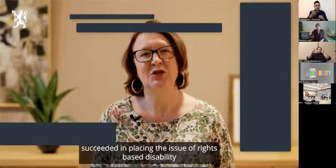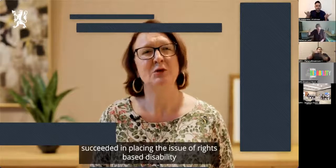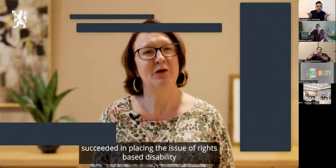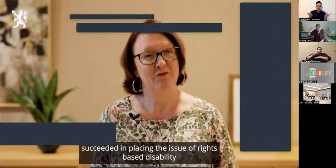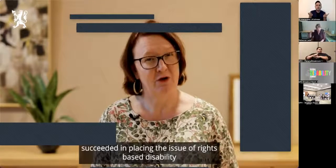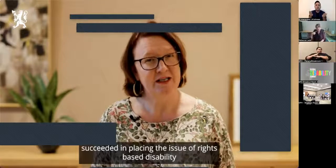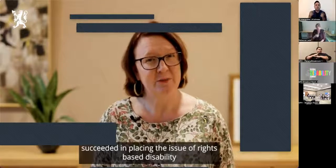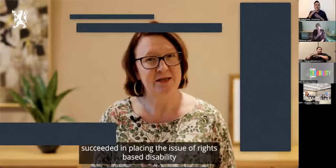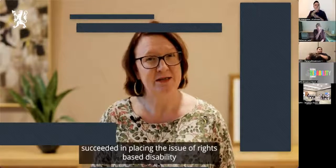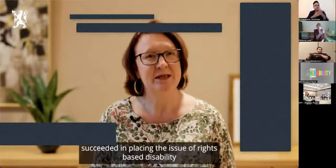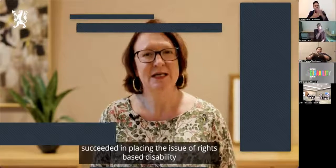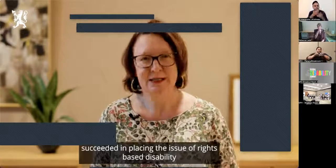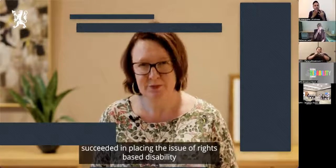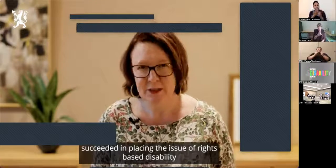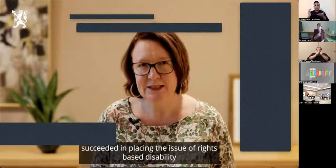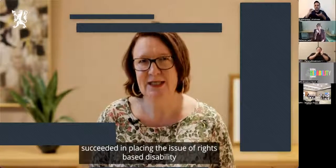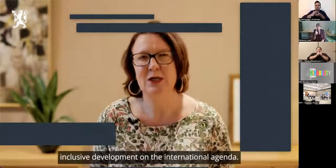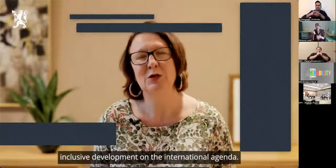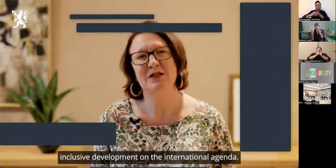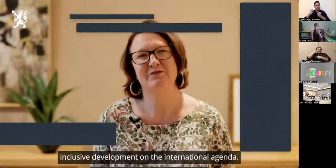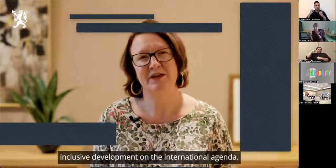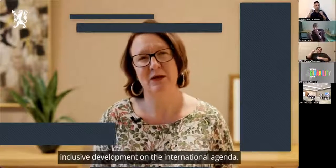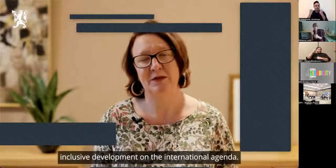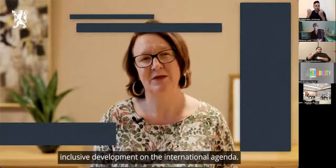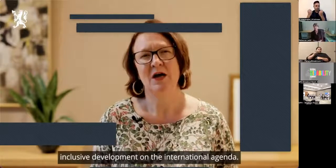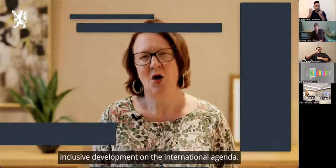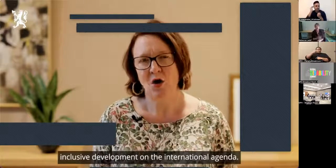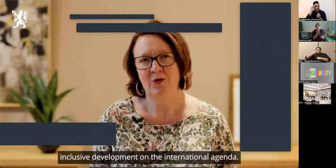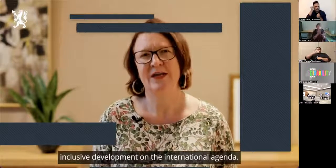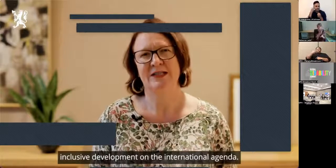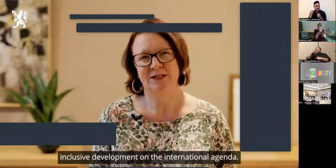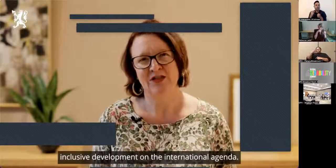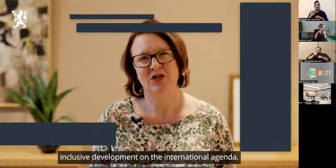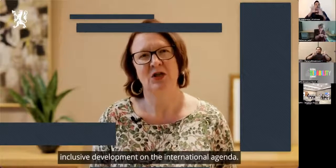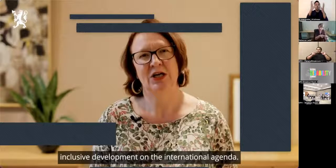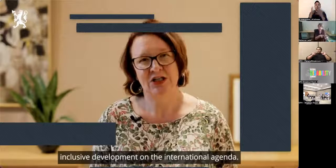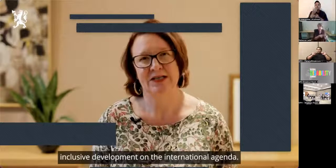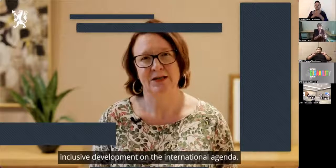placing the issue of rights-based, disability-inclusive development on the